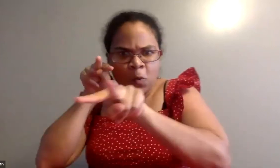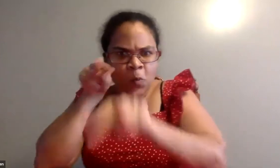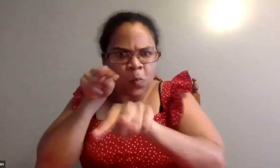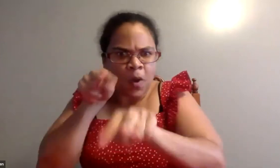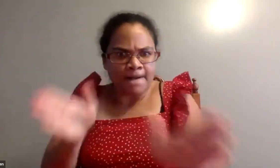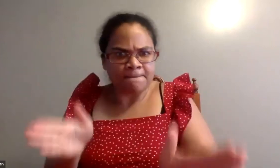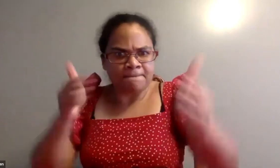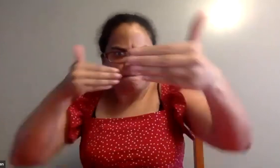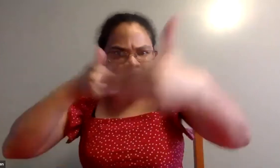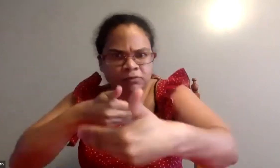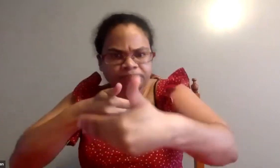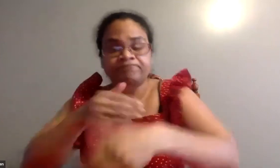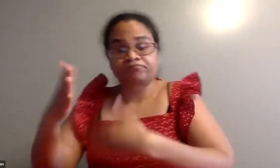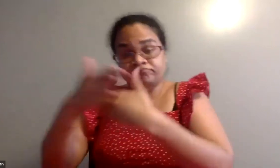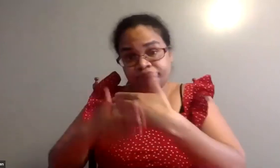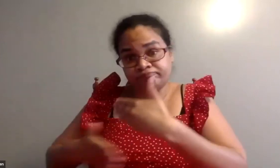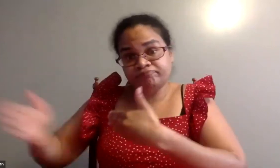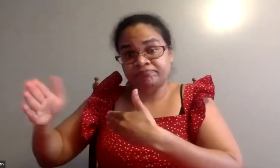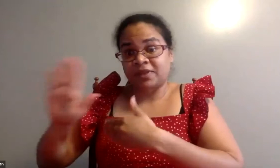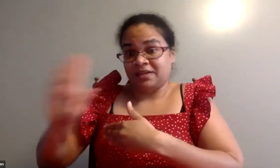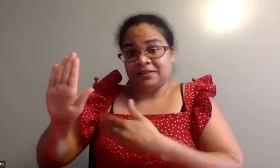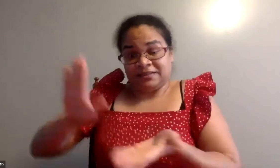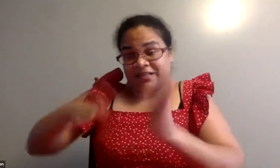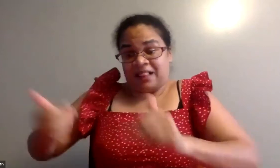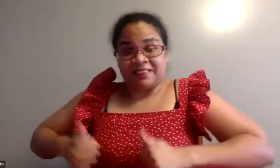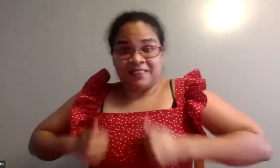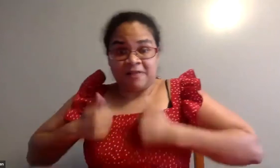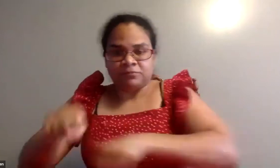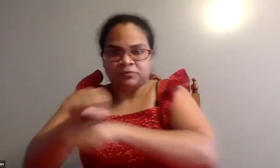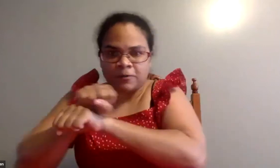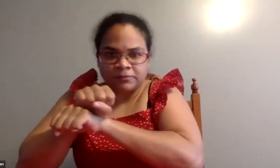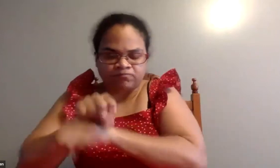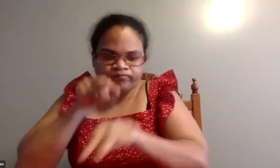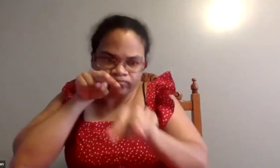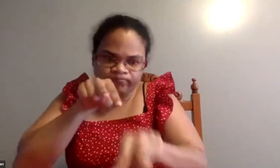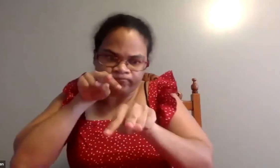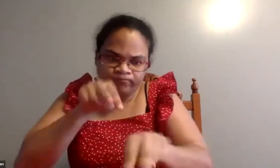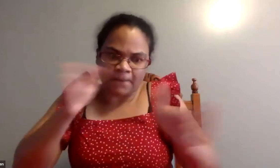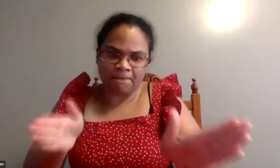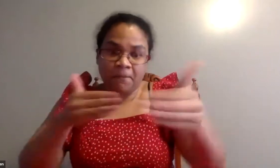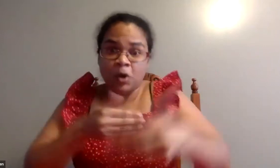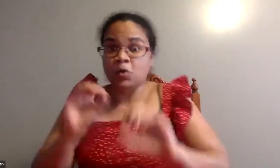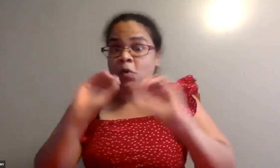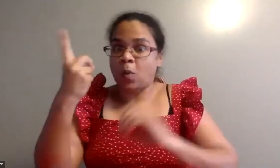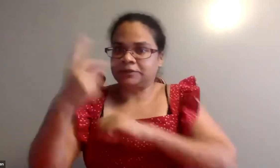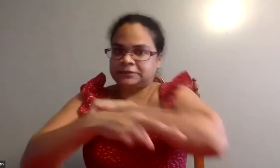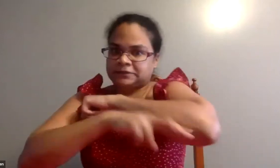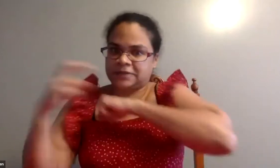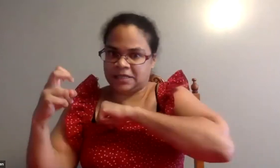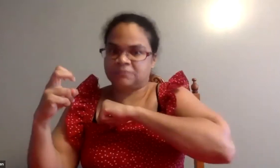treasure and then summoned him to guard the treasure. Even during his death, his